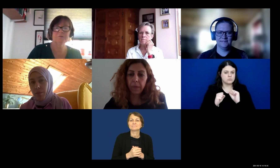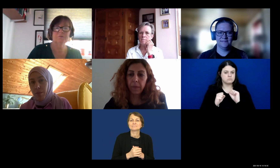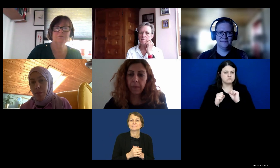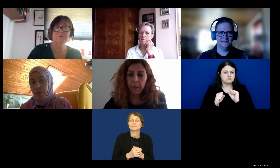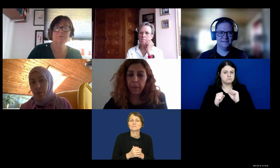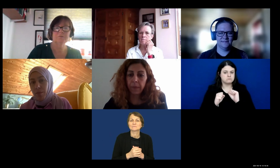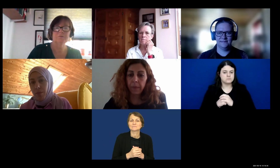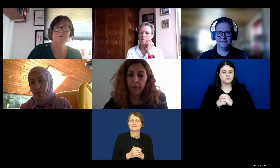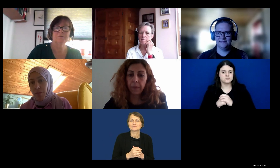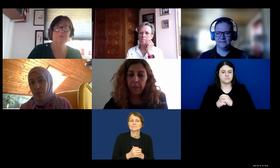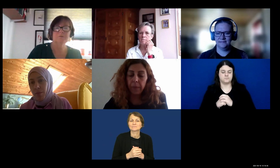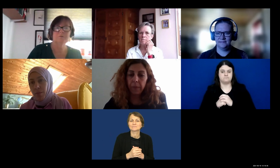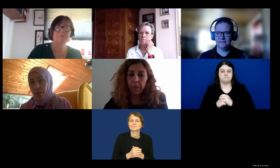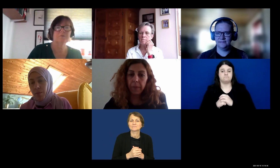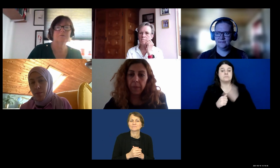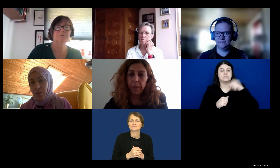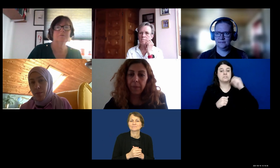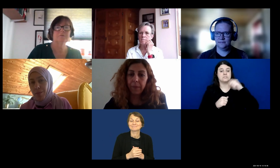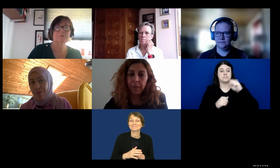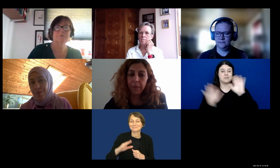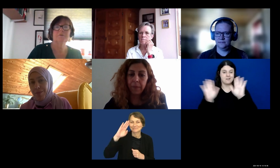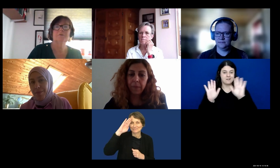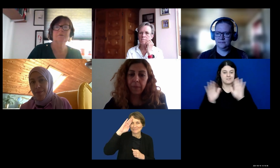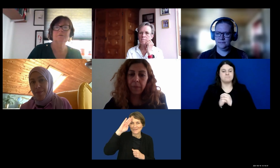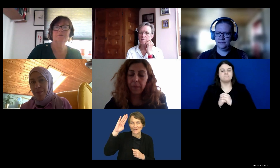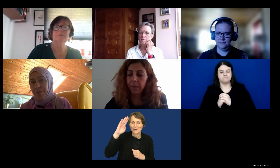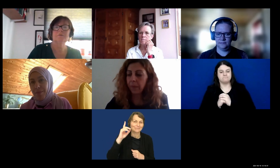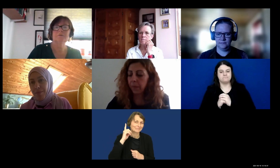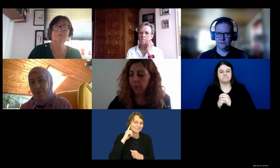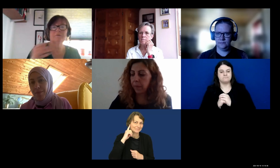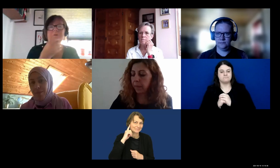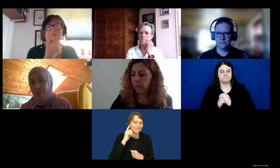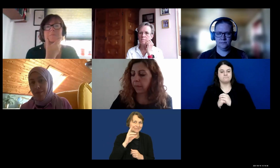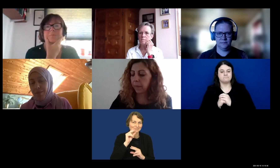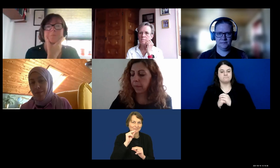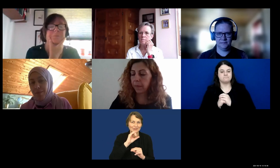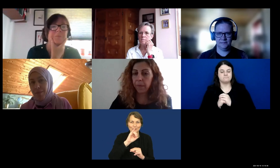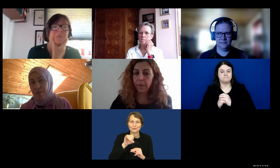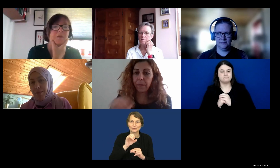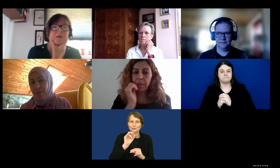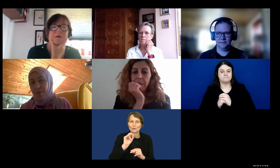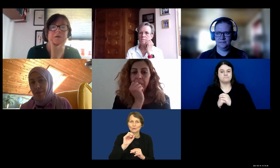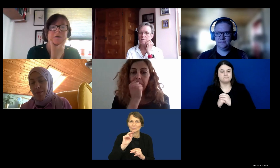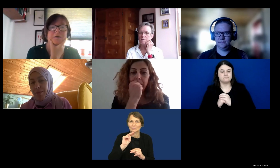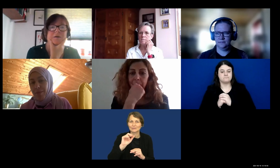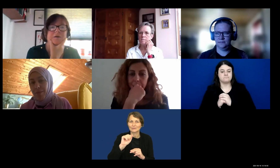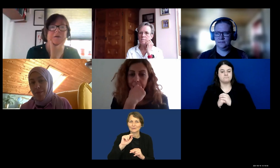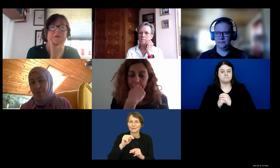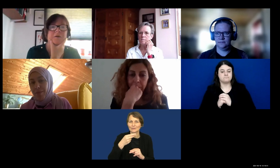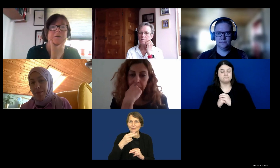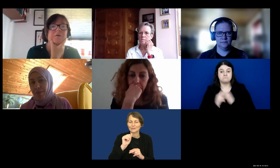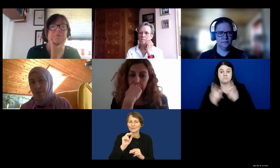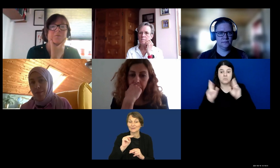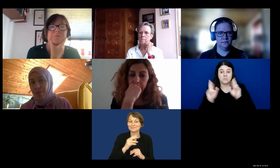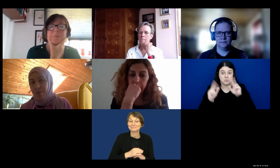Jonathan? Oh, yes, hi. Hang on. I hope you can all hear and see